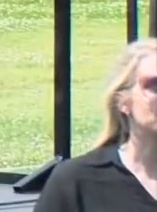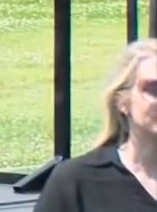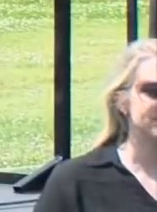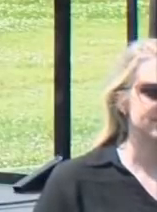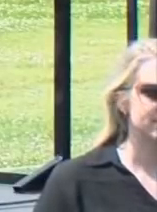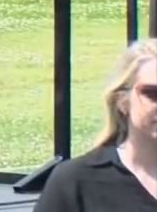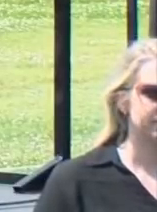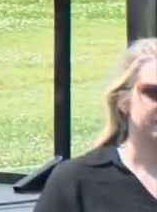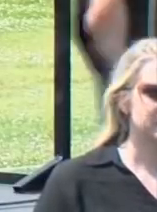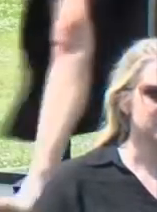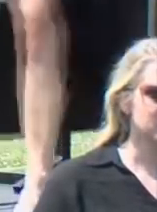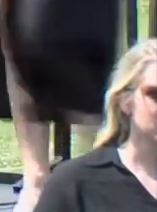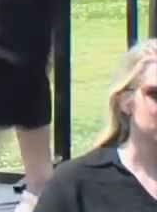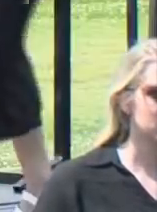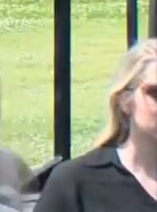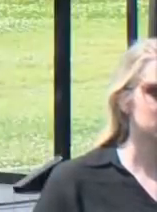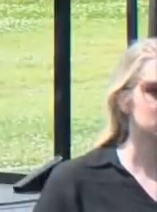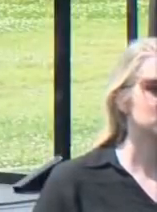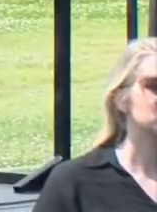Lindy Ferguson.